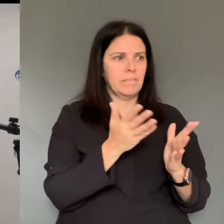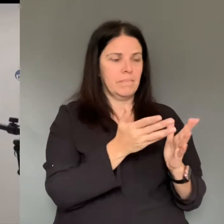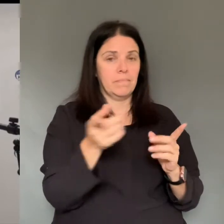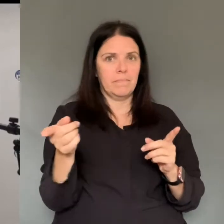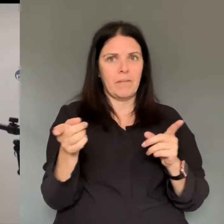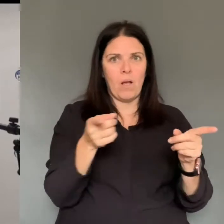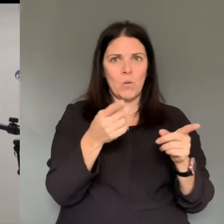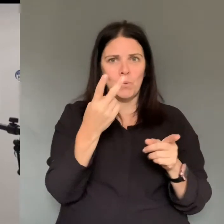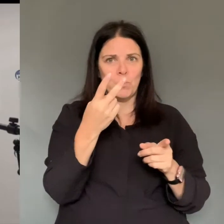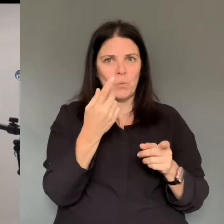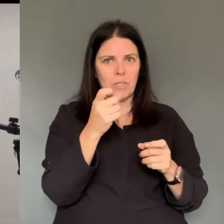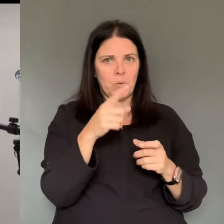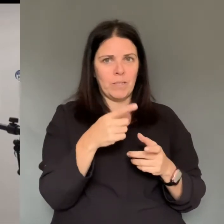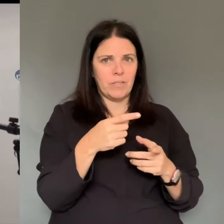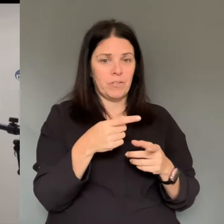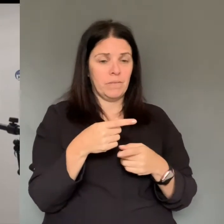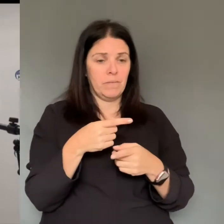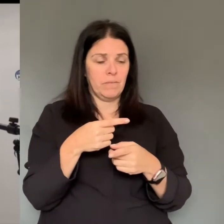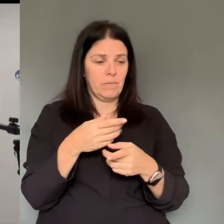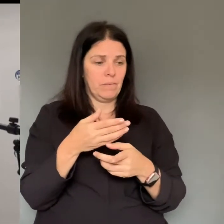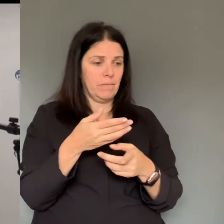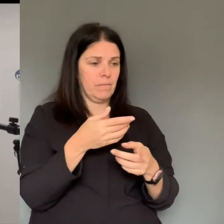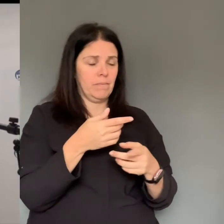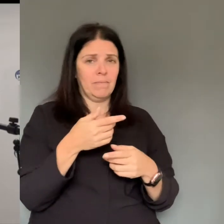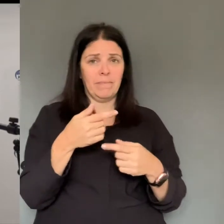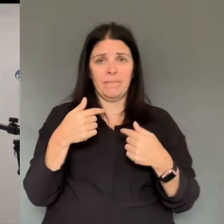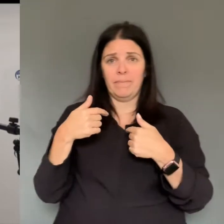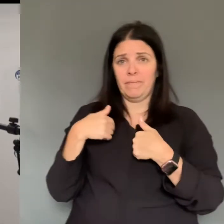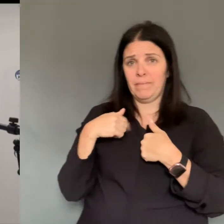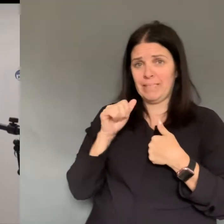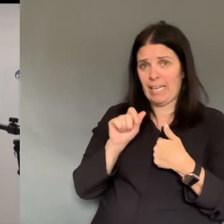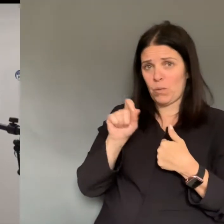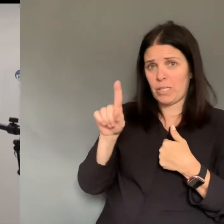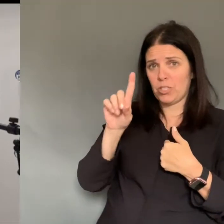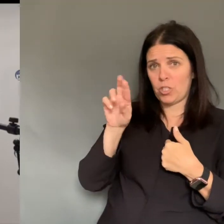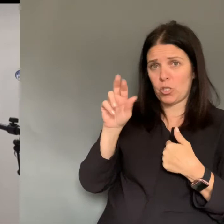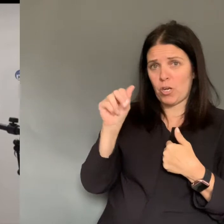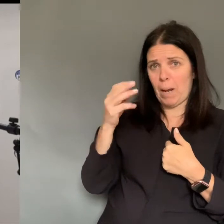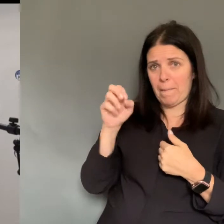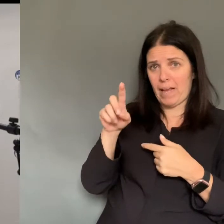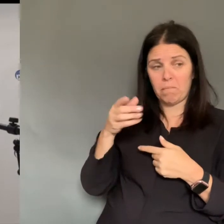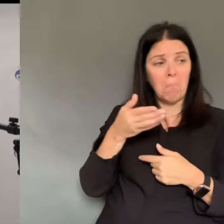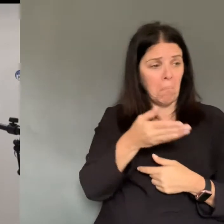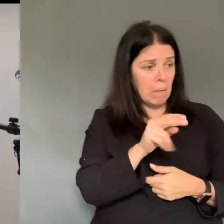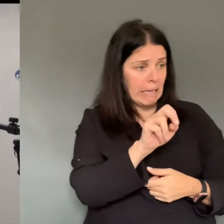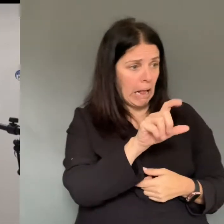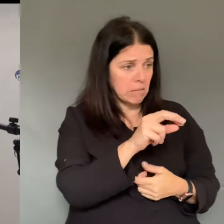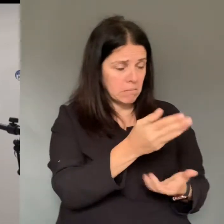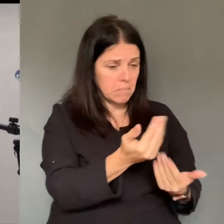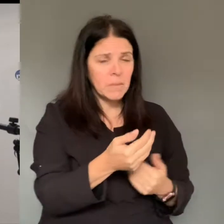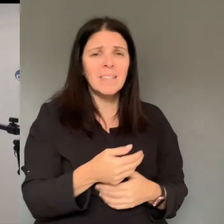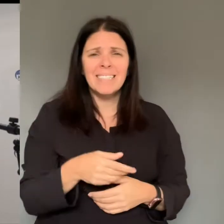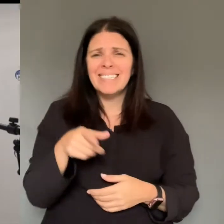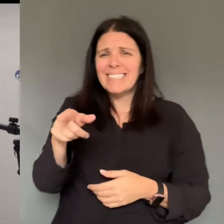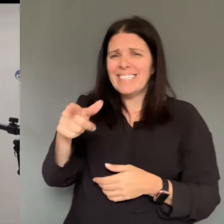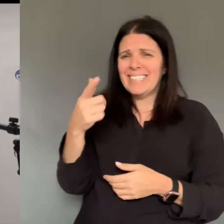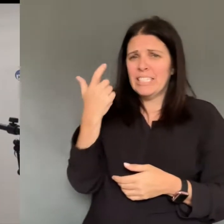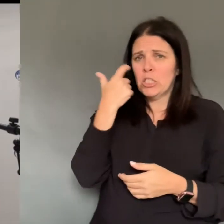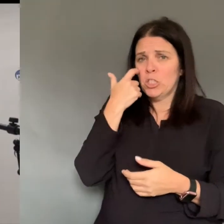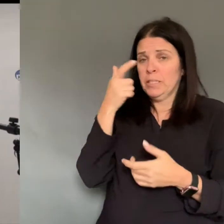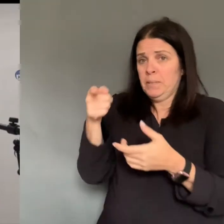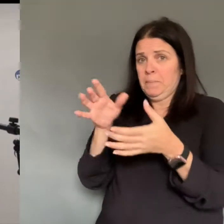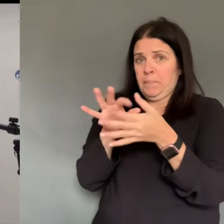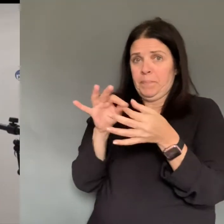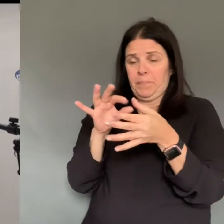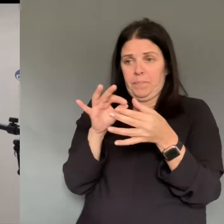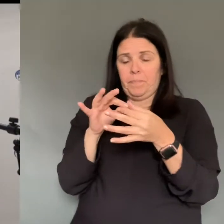mandatory? well, as I said, it's we'll have to look at all the options that are important, and recognizing that we cannot fight this